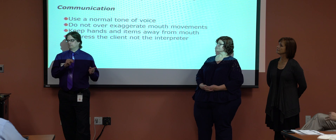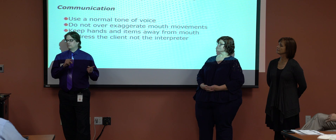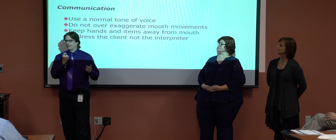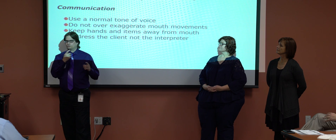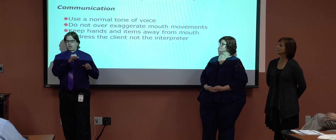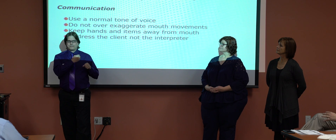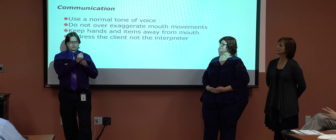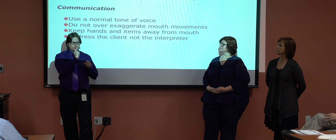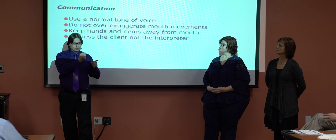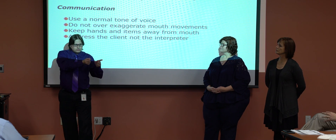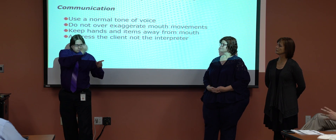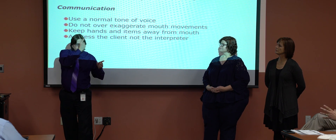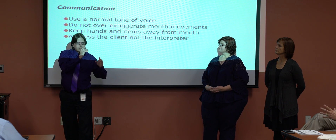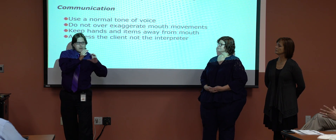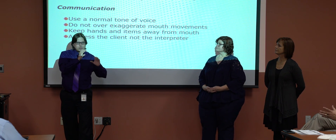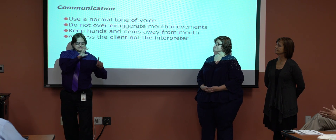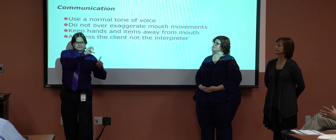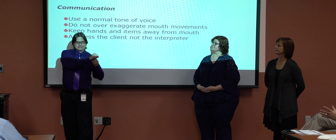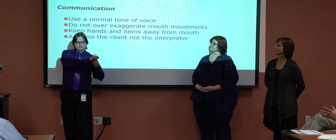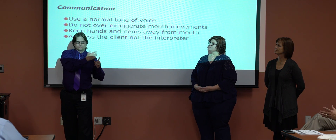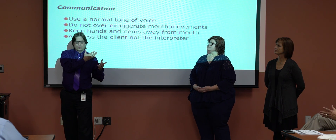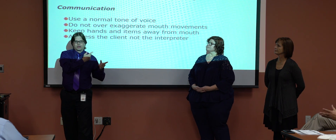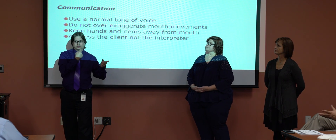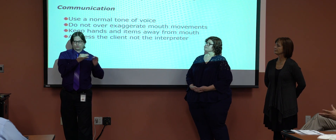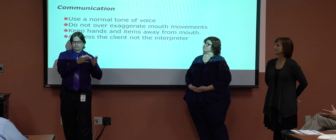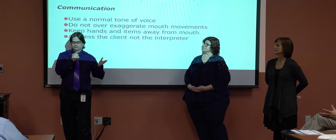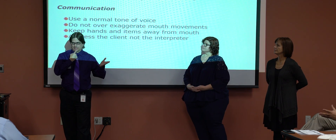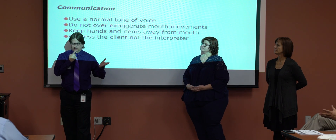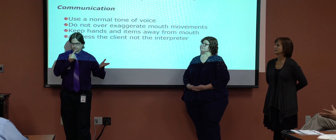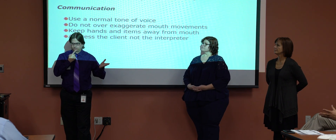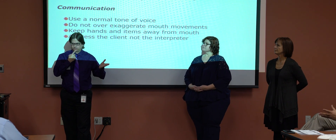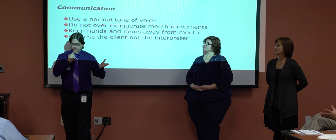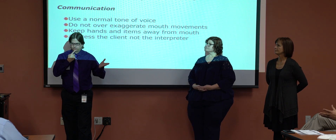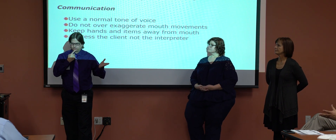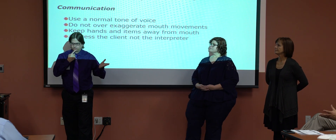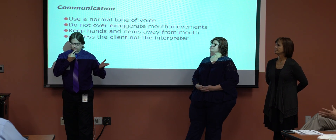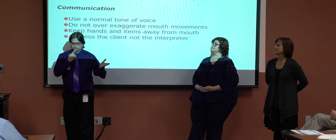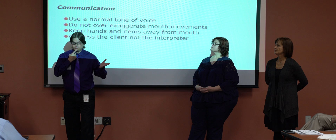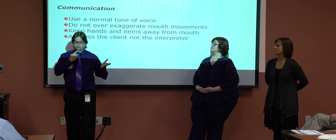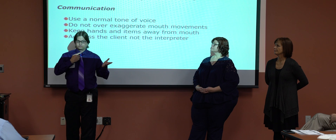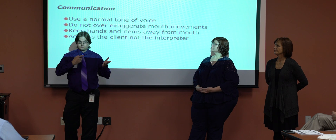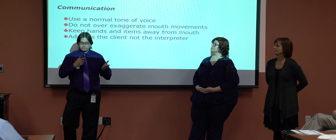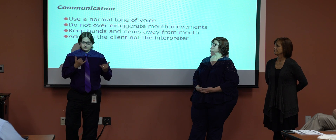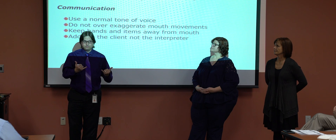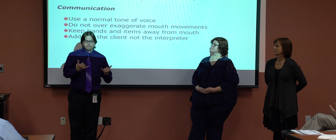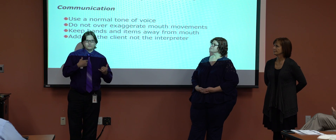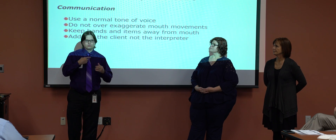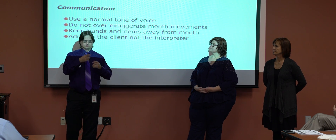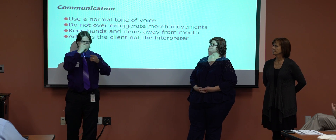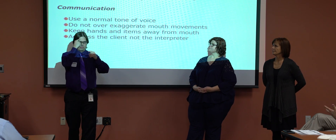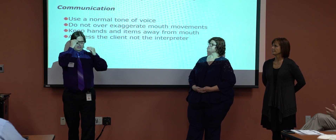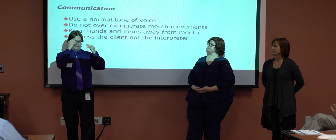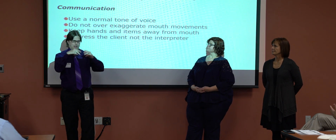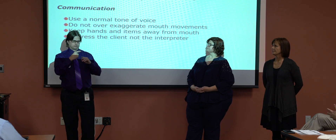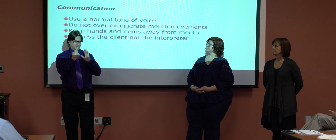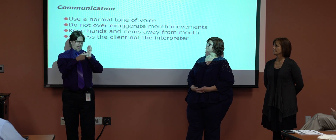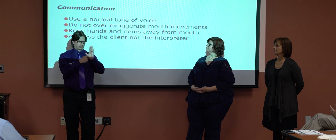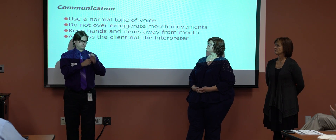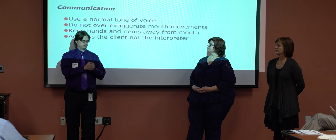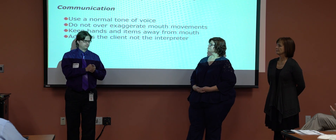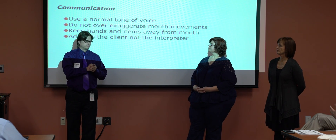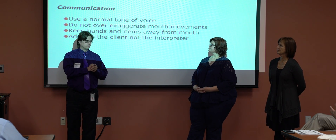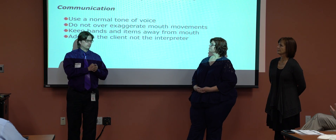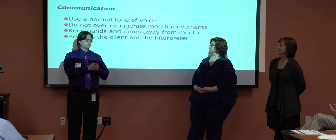to focus on the interpreter. They're not going to be looking at you directly. That's not intended to be offensive. They need to do that in order to see what's being said by